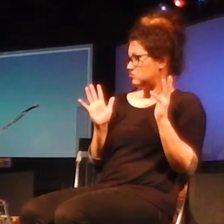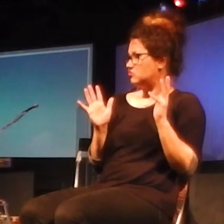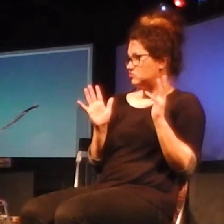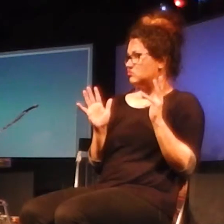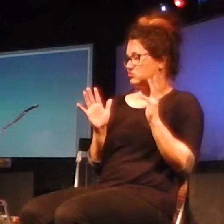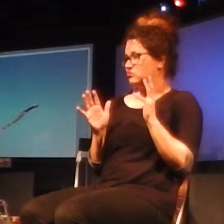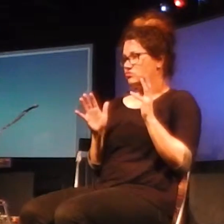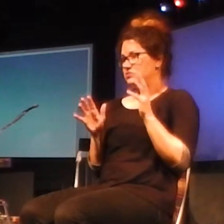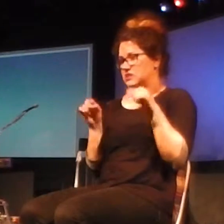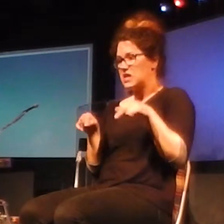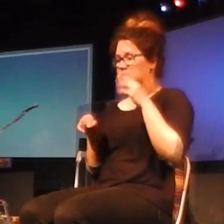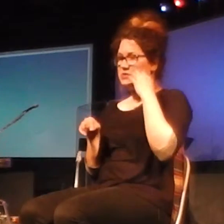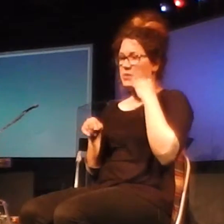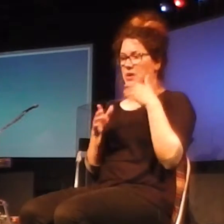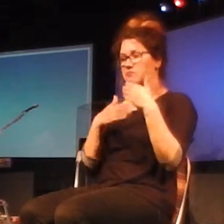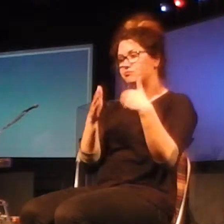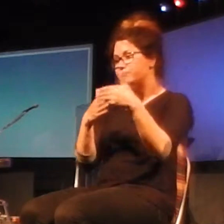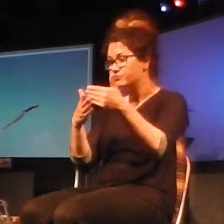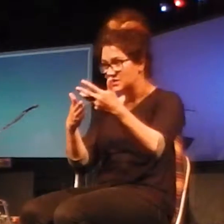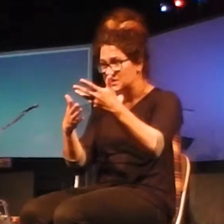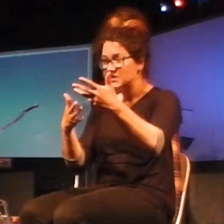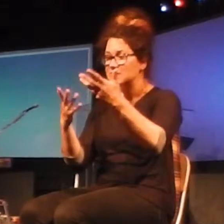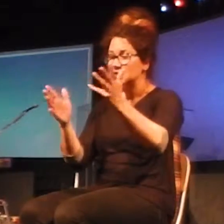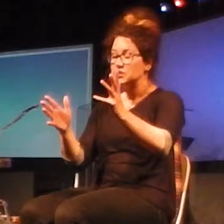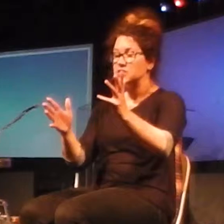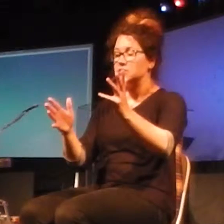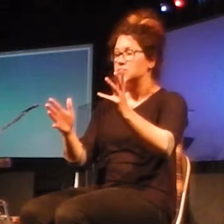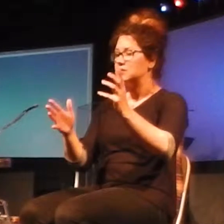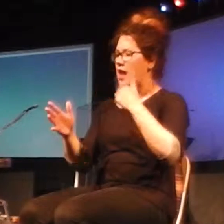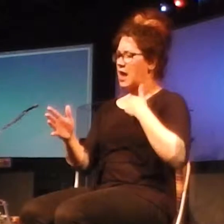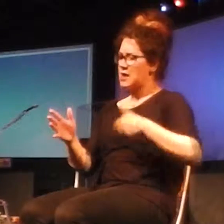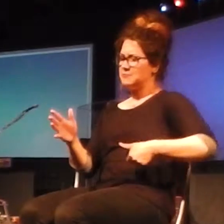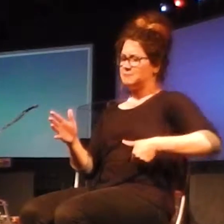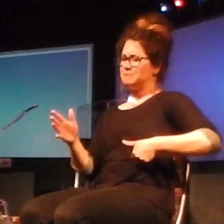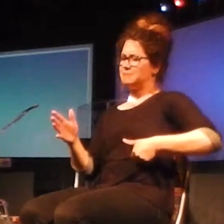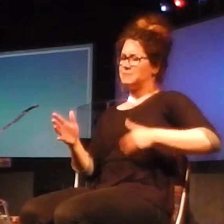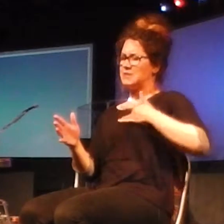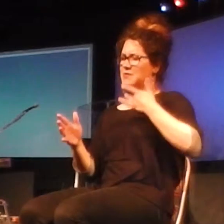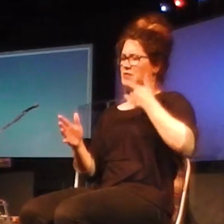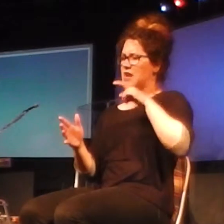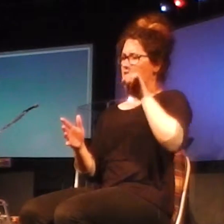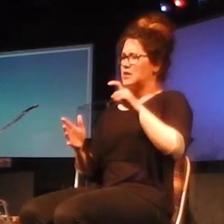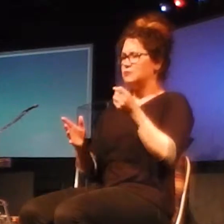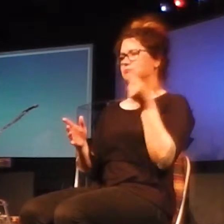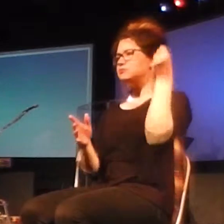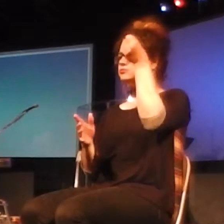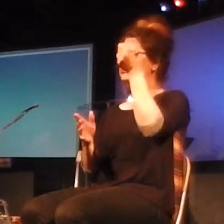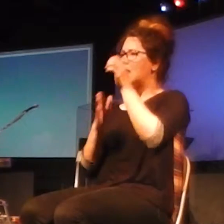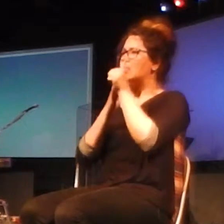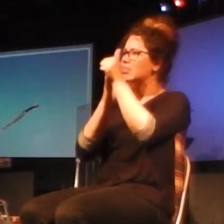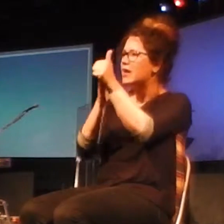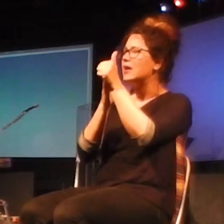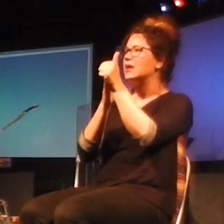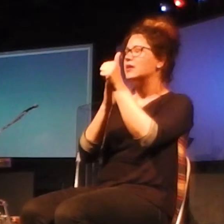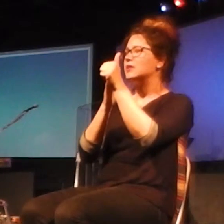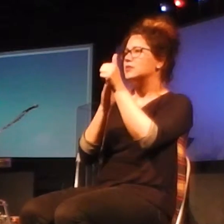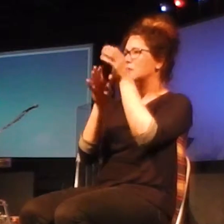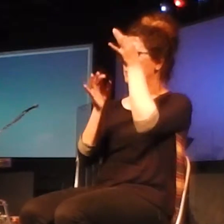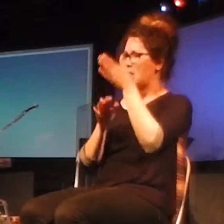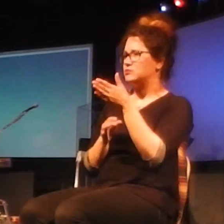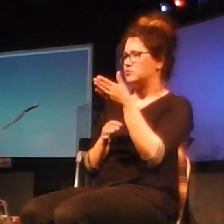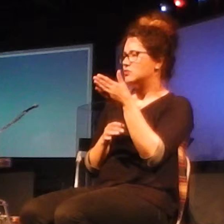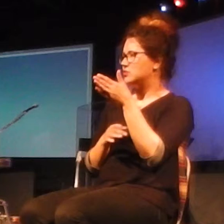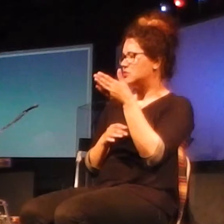pastor, experience about as far as I can. And I've more and more been feeling a call to be a lead pastor. And to step into a situation where I'm going